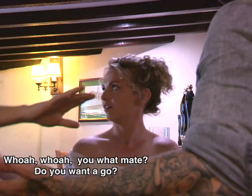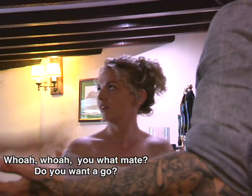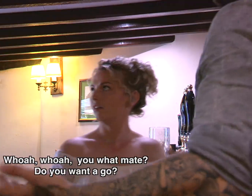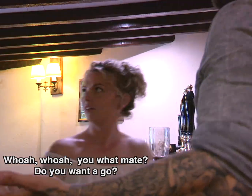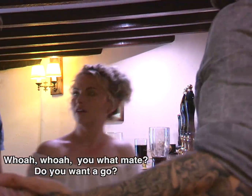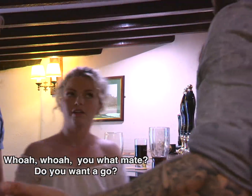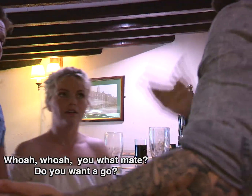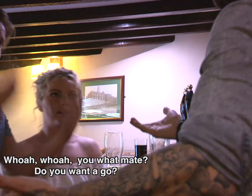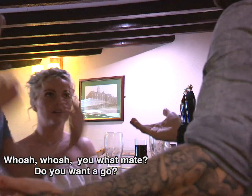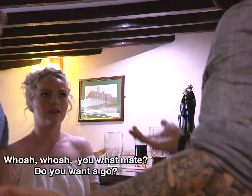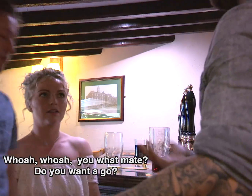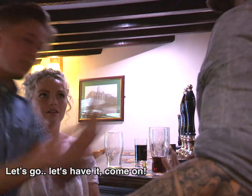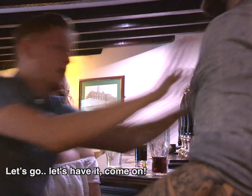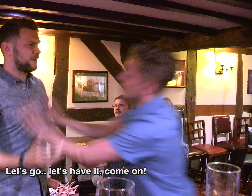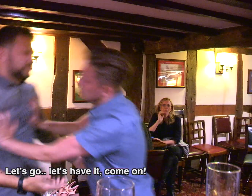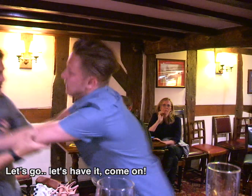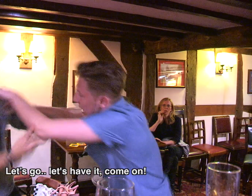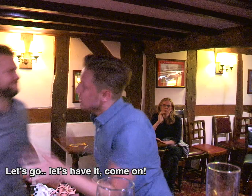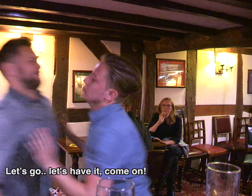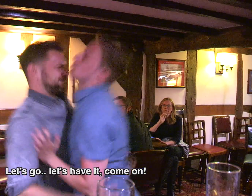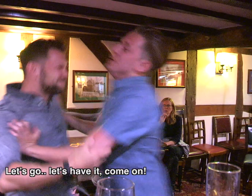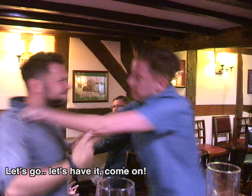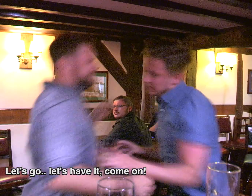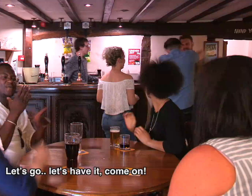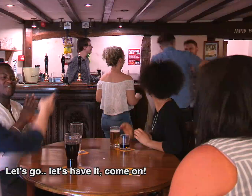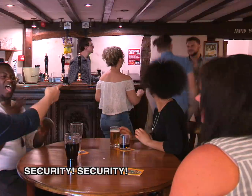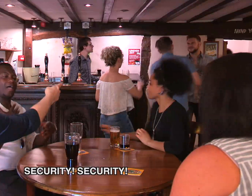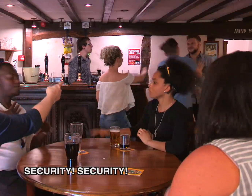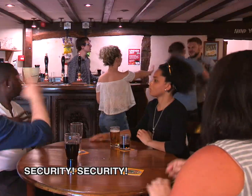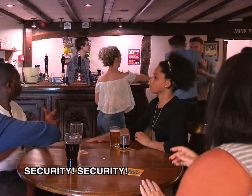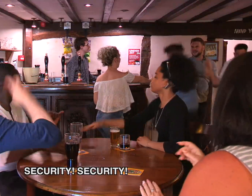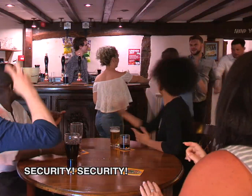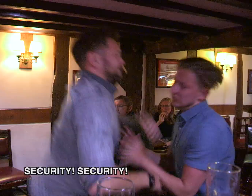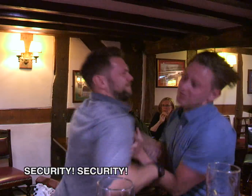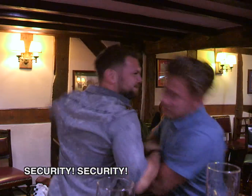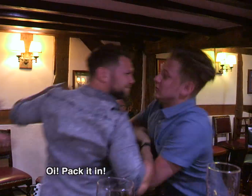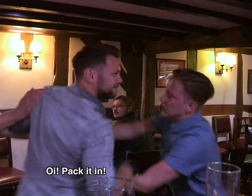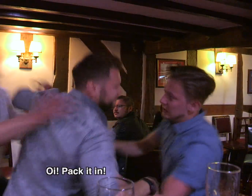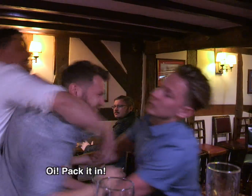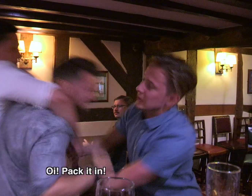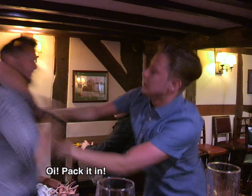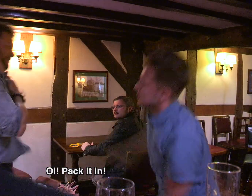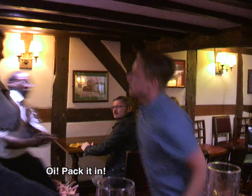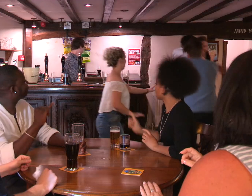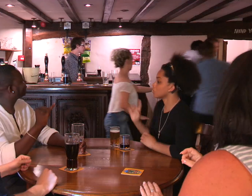Whoa. You up, mate? Do you want to go? Let's go. Let's have it. Come on. Security. Let's go. Security. Oh, hey, fucking him. Get